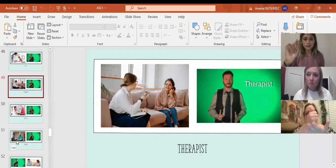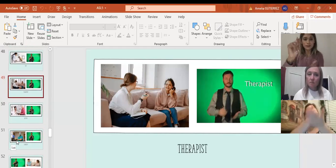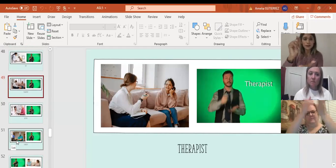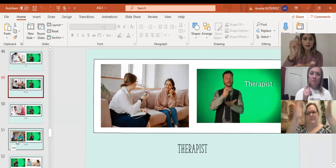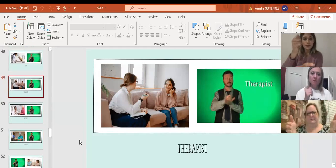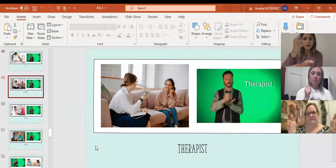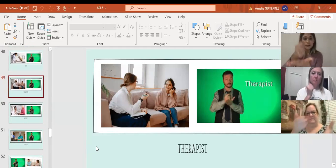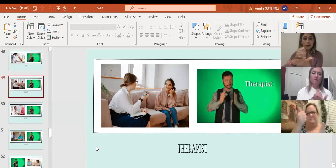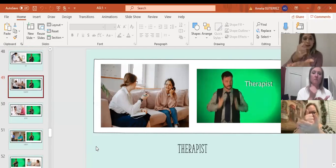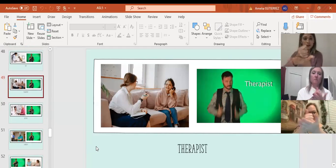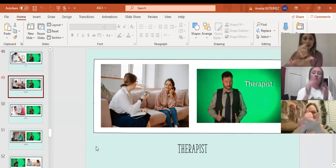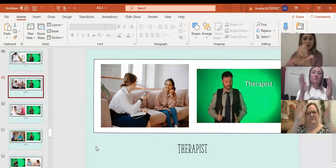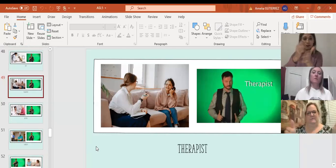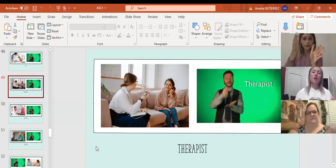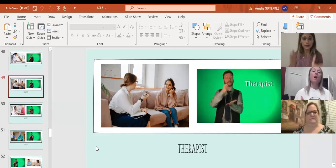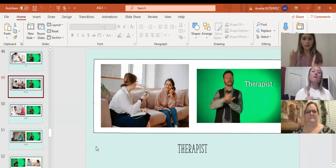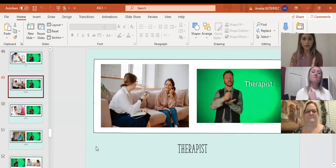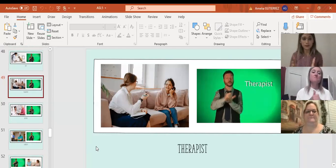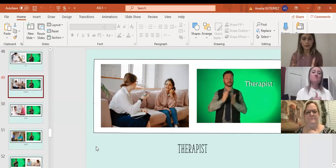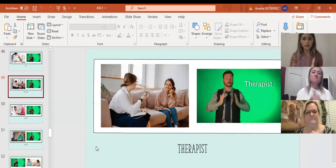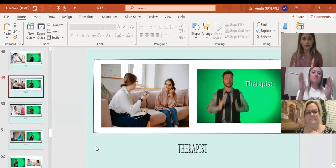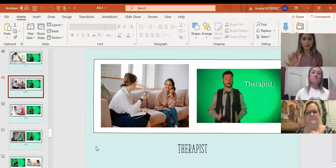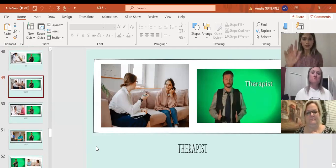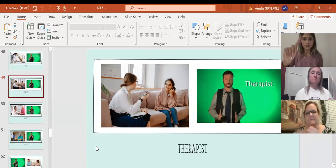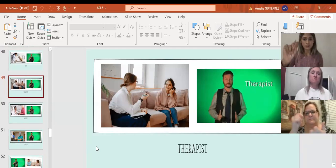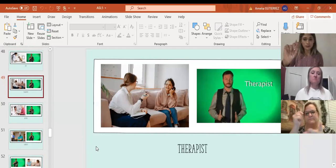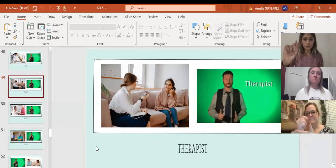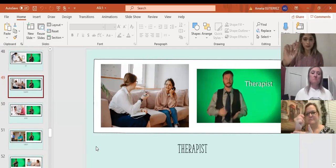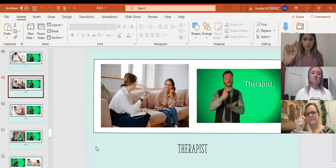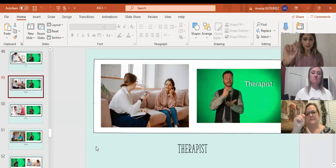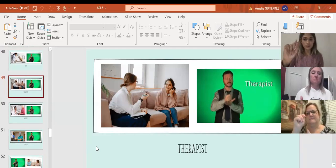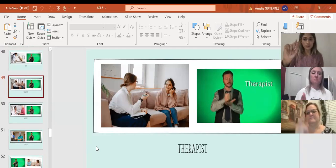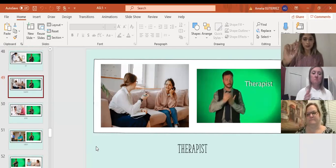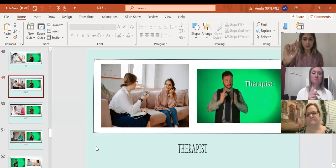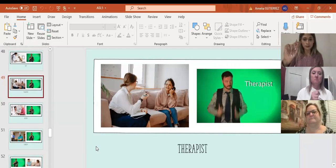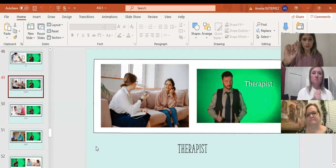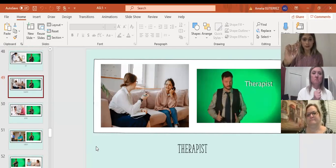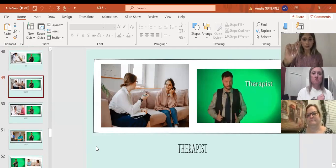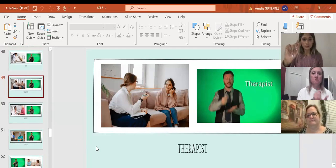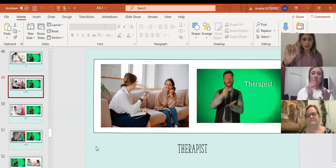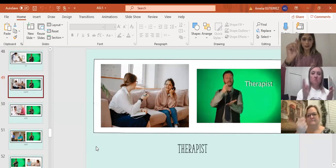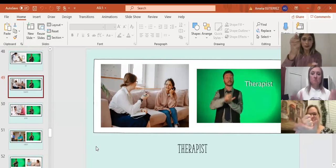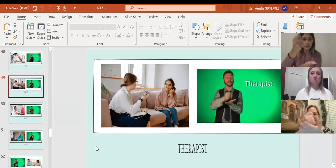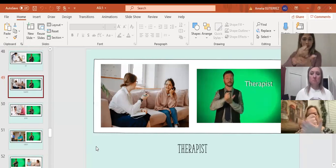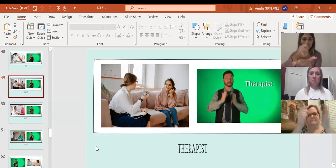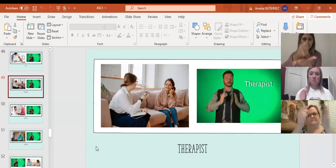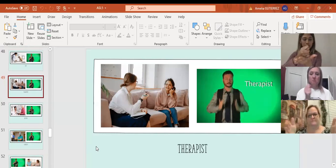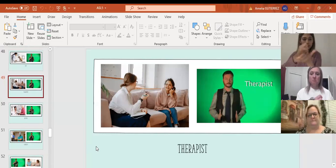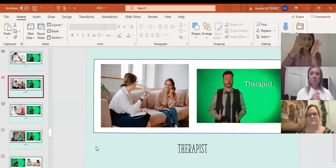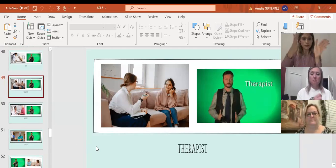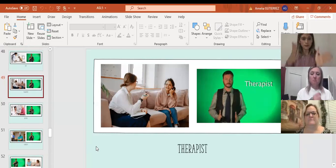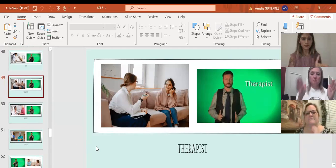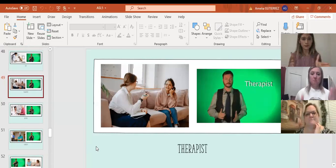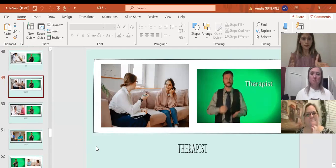Therapist, help person, therapist. You could also do it with a T. Mhm. So either